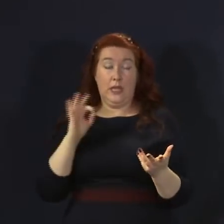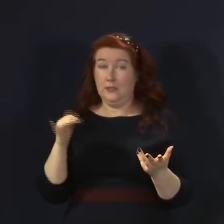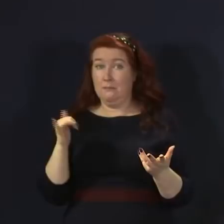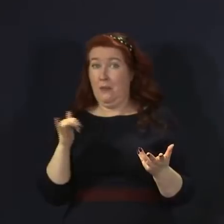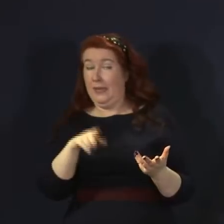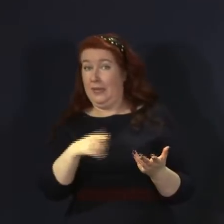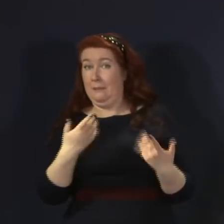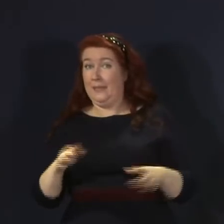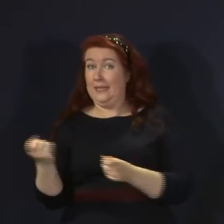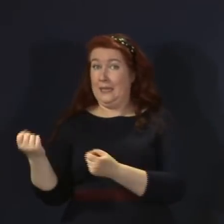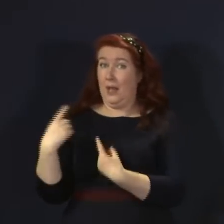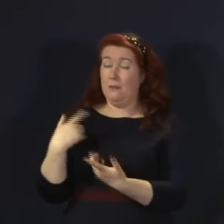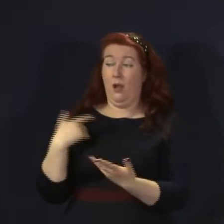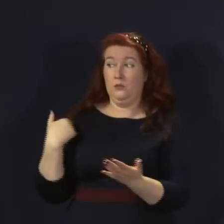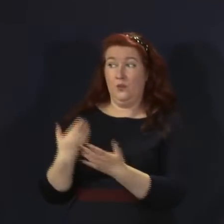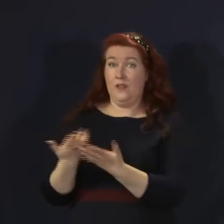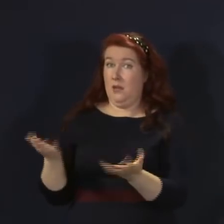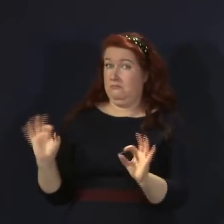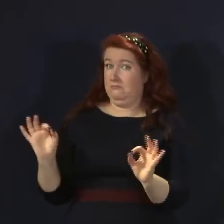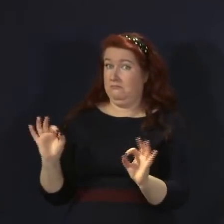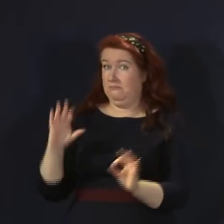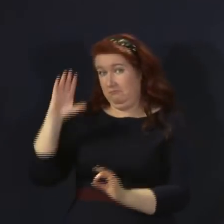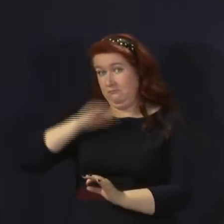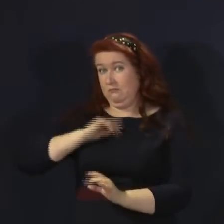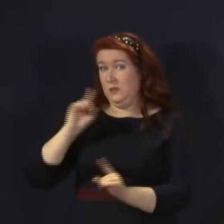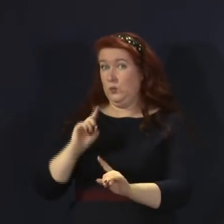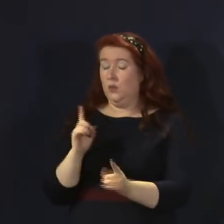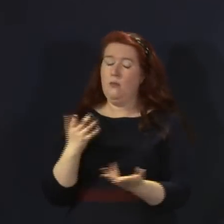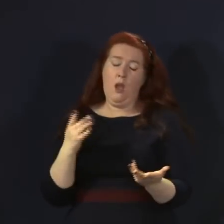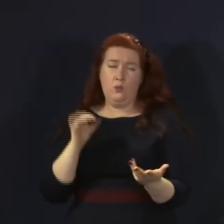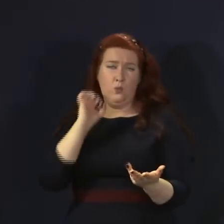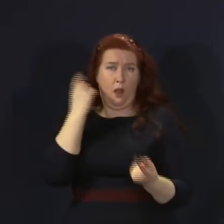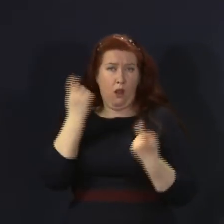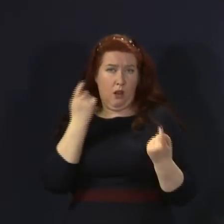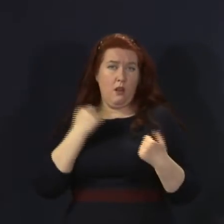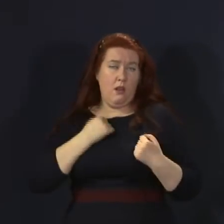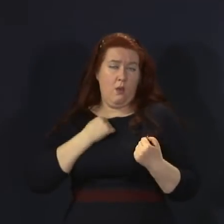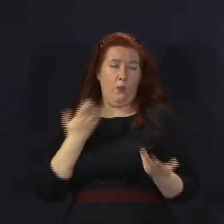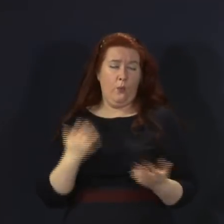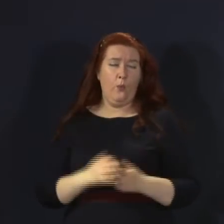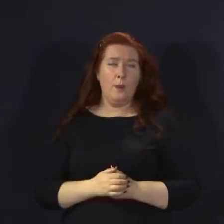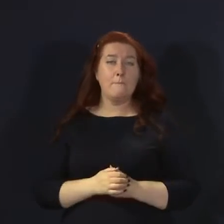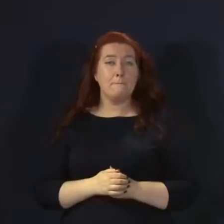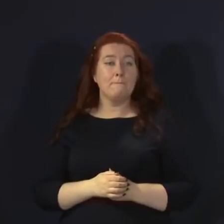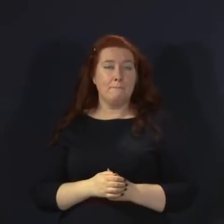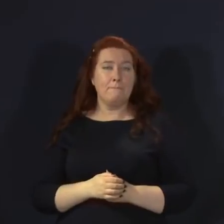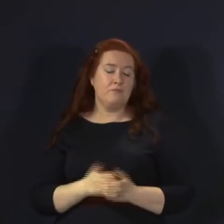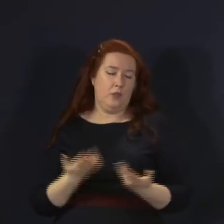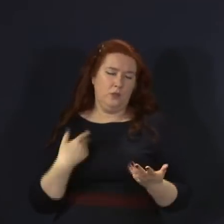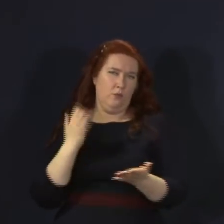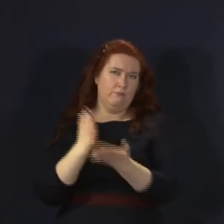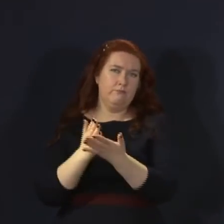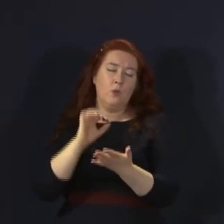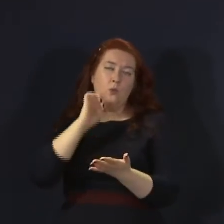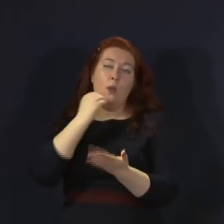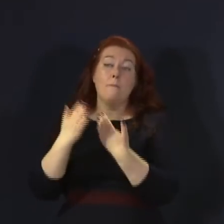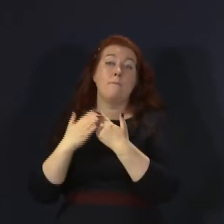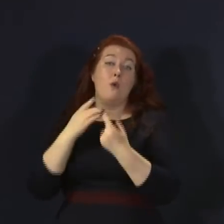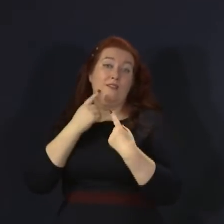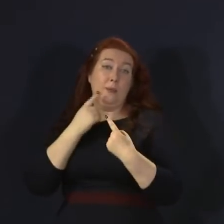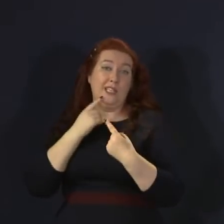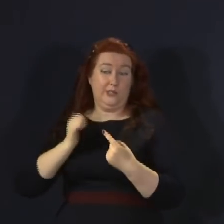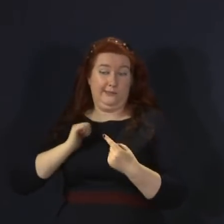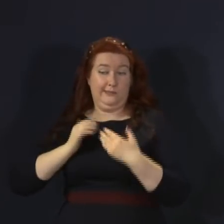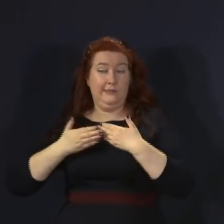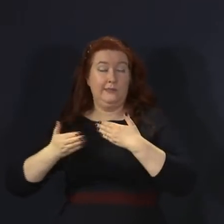to me right now, we've not had that yet, but we'll take ideas of our own to that. So no doubt there'll be more information on